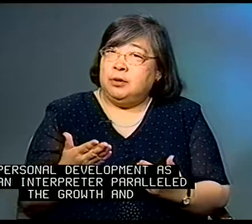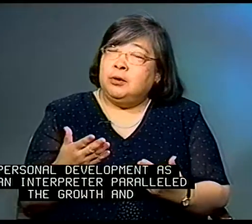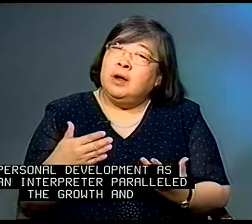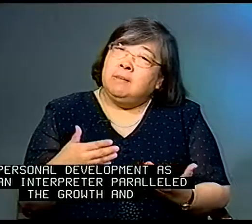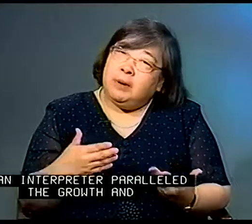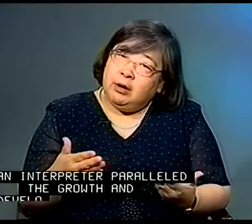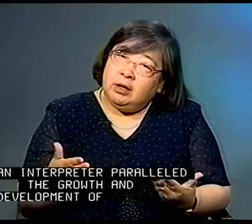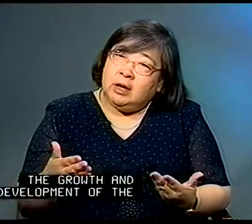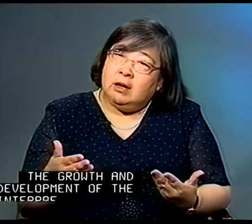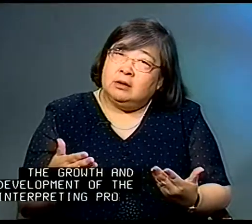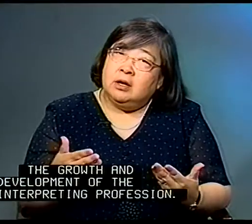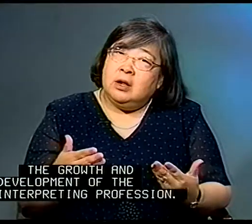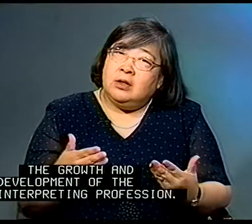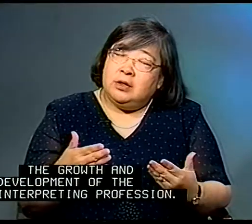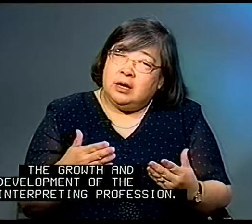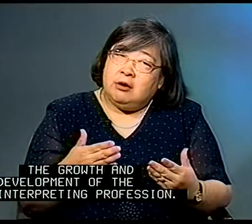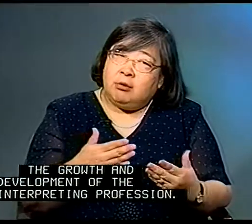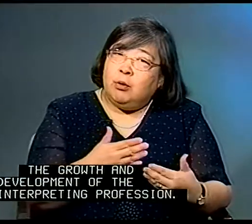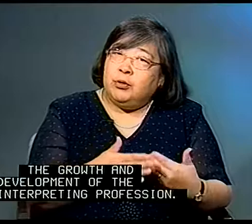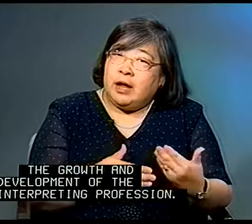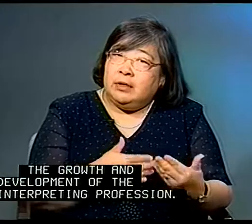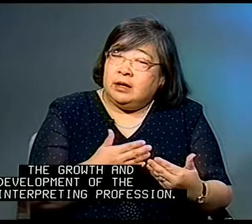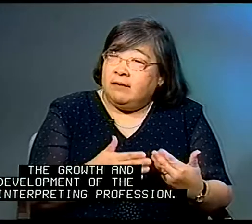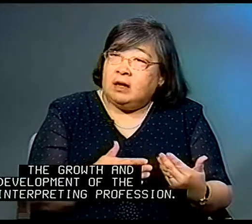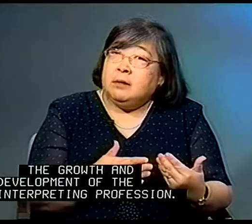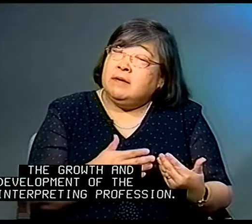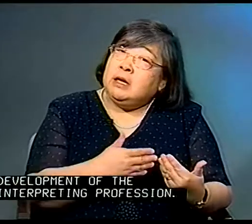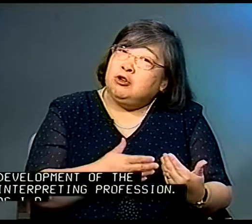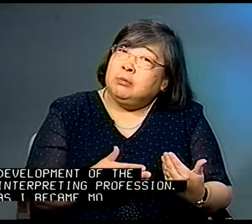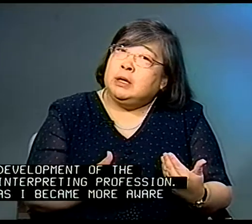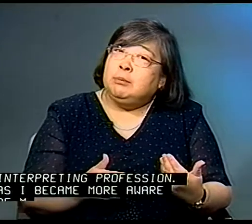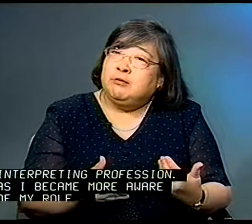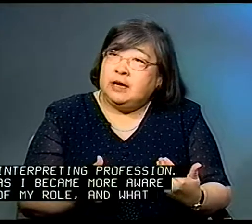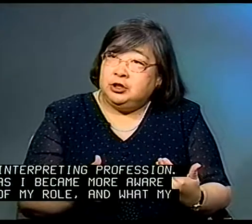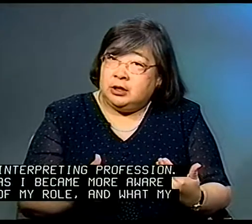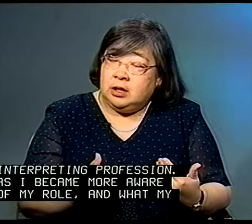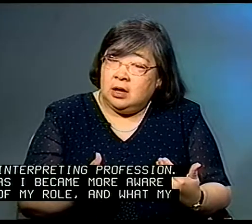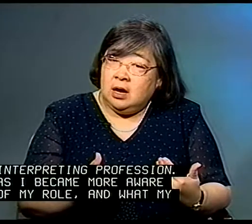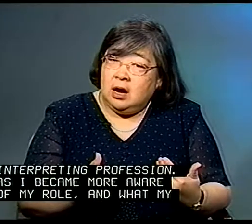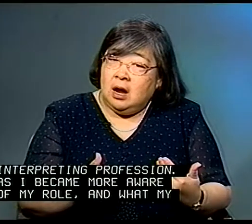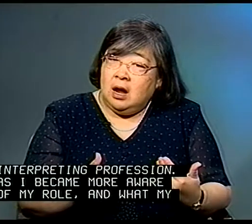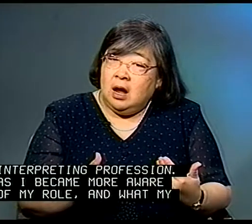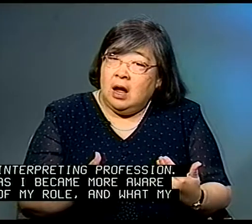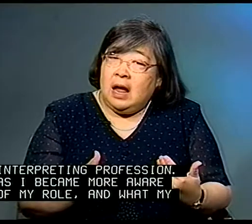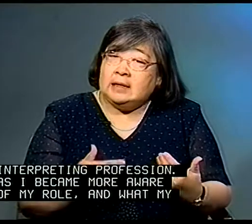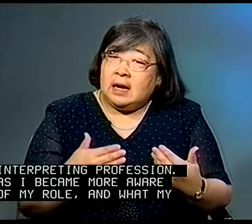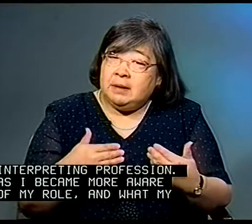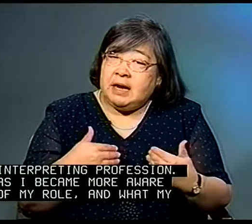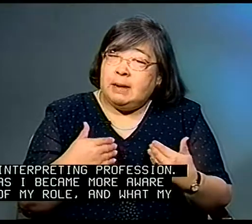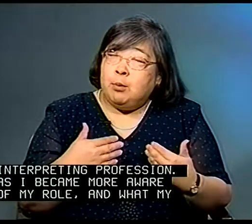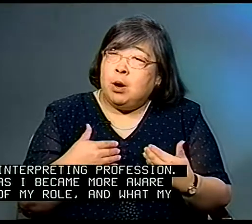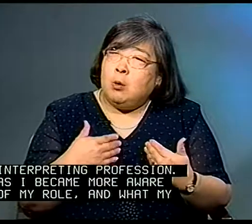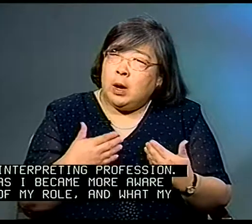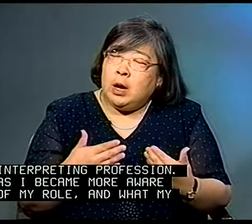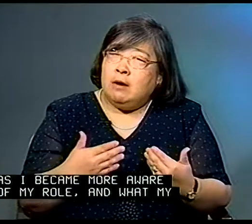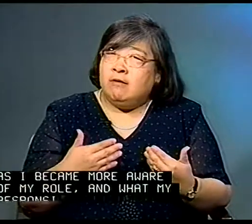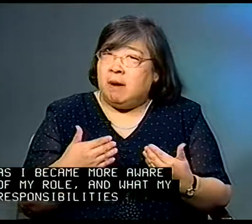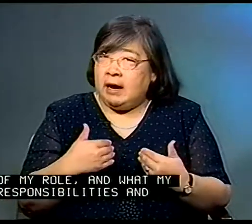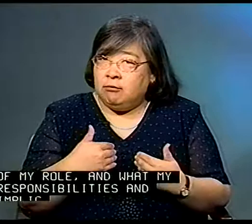interpreter paralleled the growth and the development of the interpreting profession. As I became more aware of my